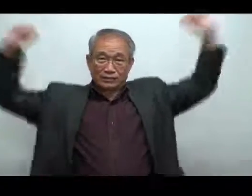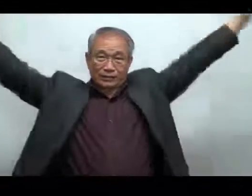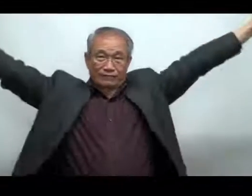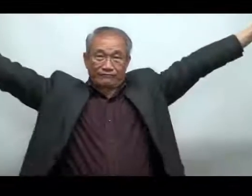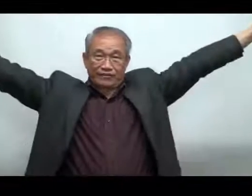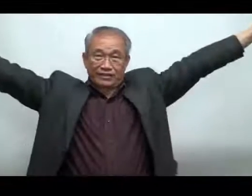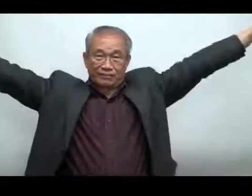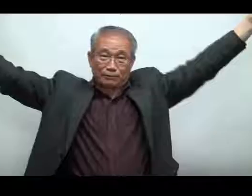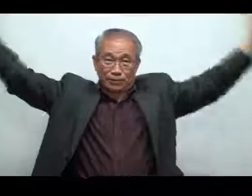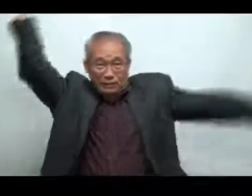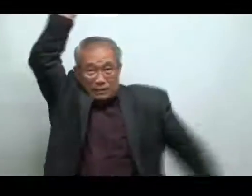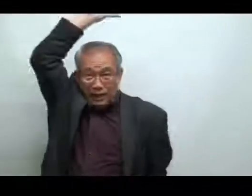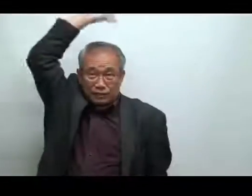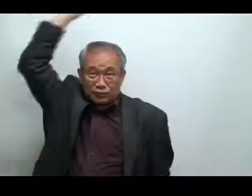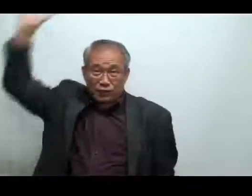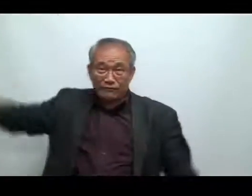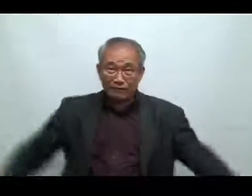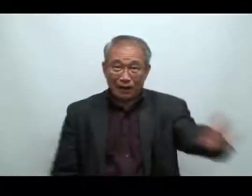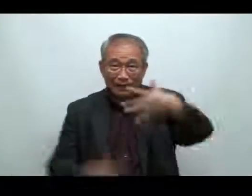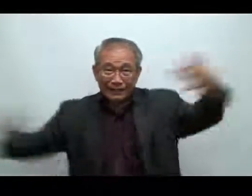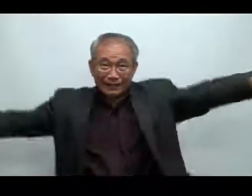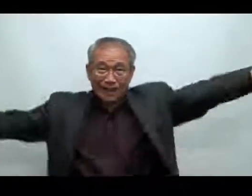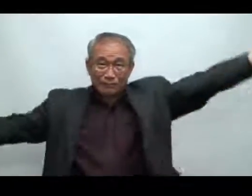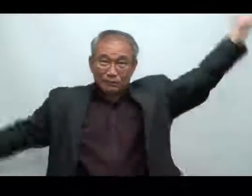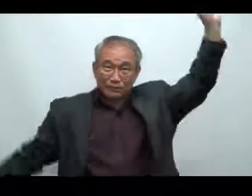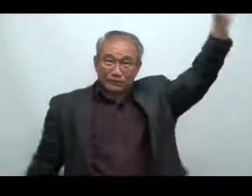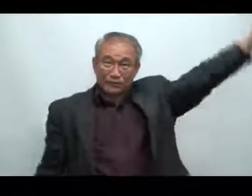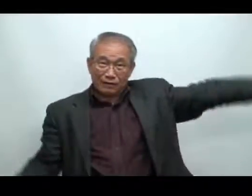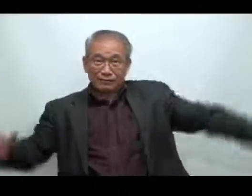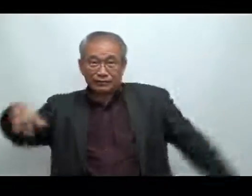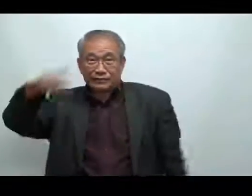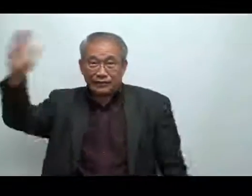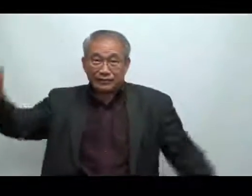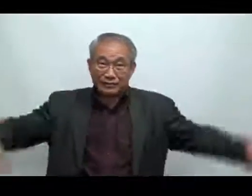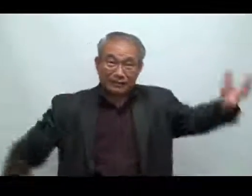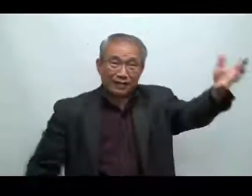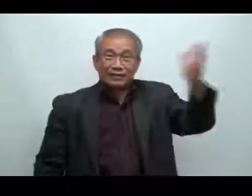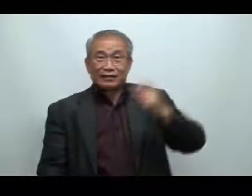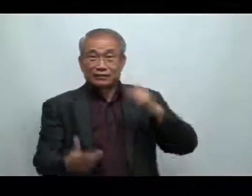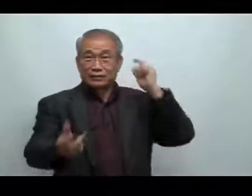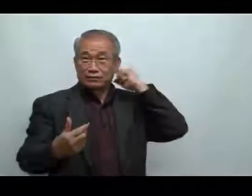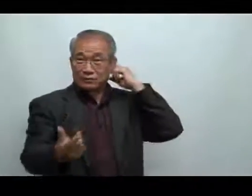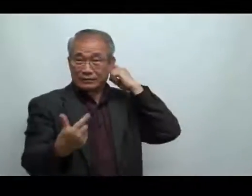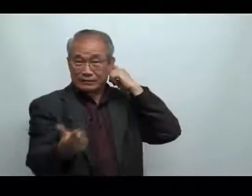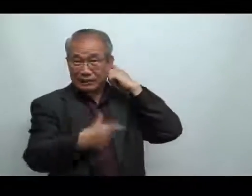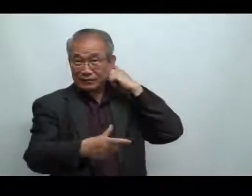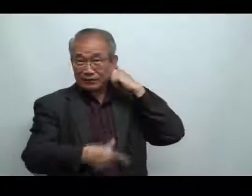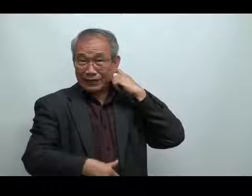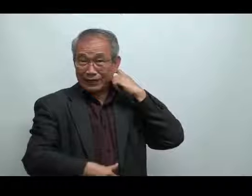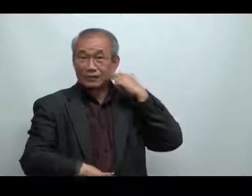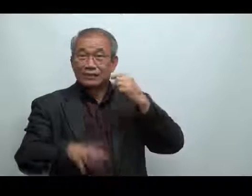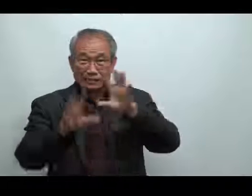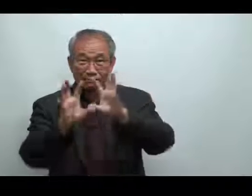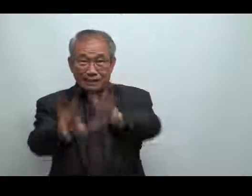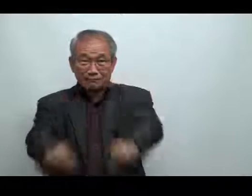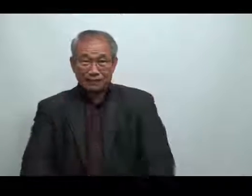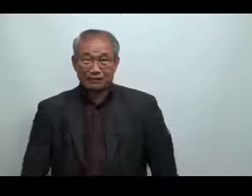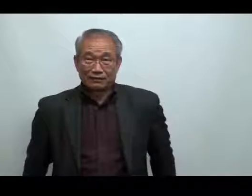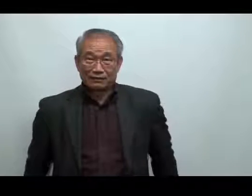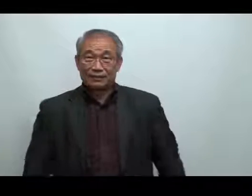a phoenix bird and show everybody how beautiful, how ridiculous they are in order to sell their record and make money of it.